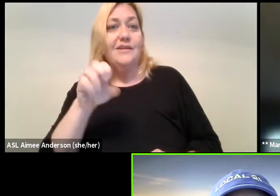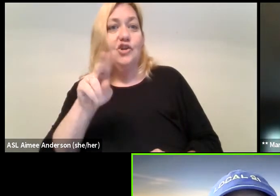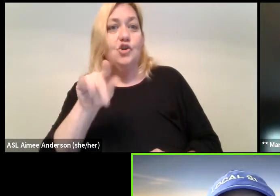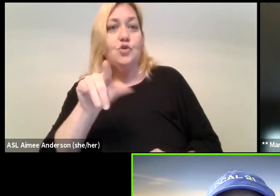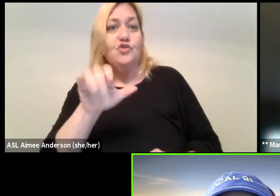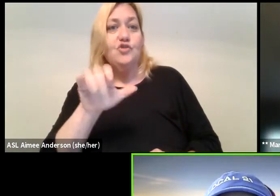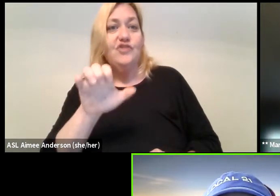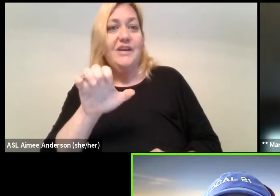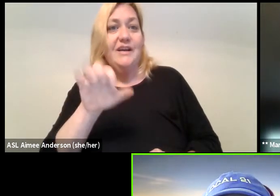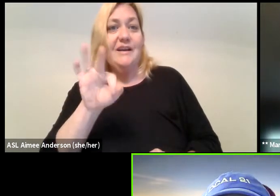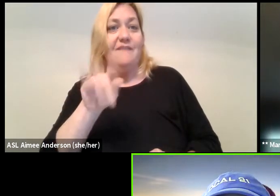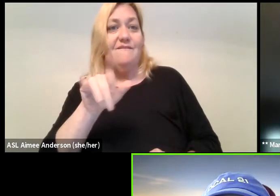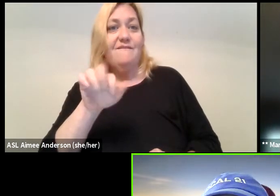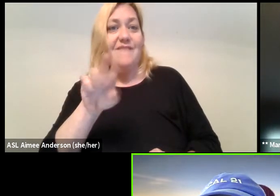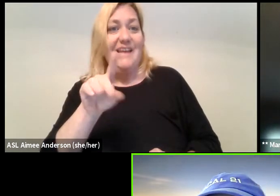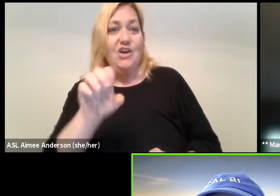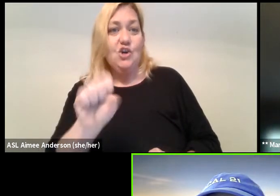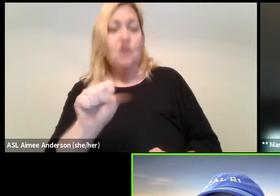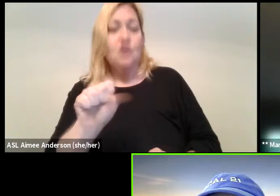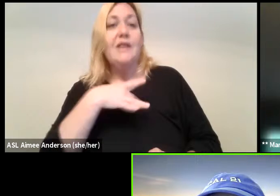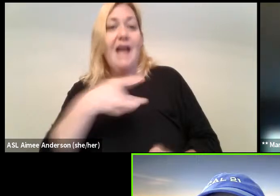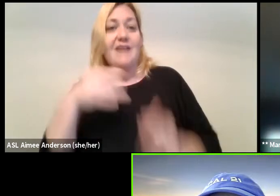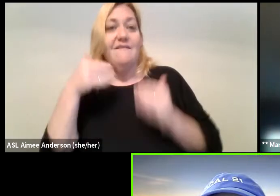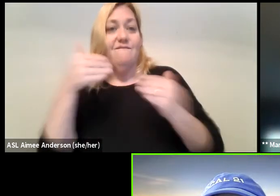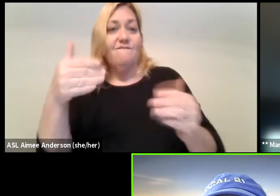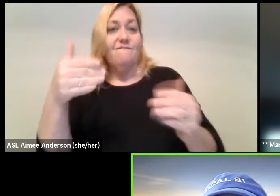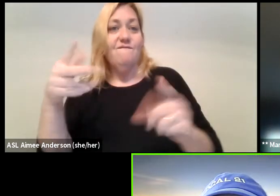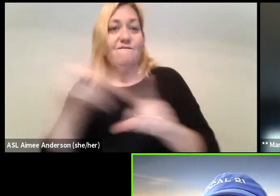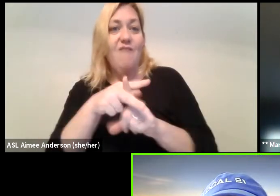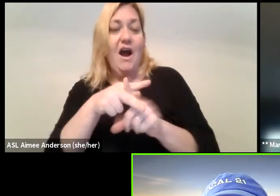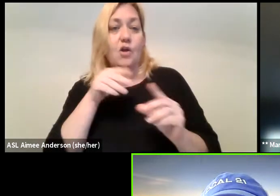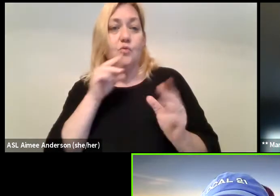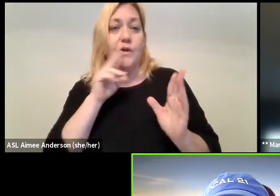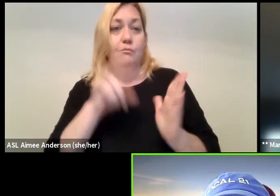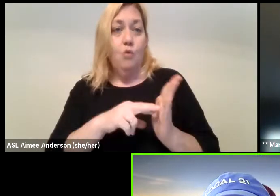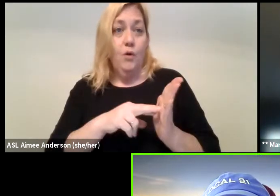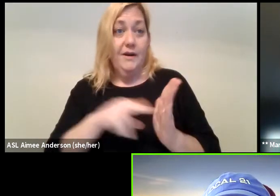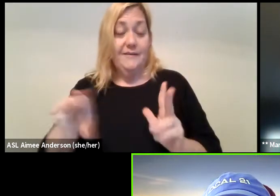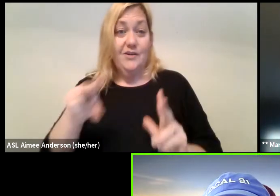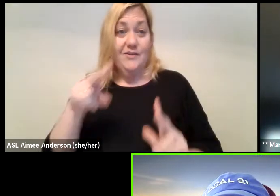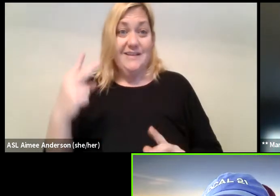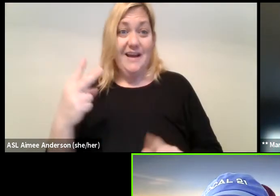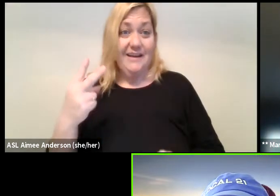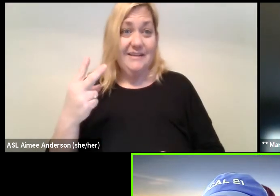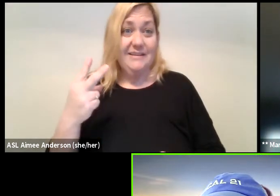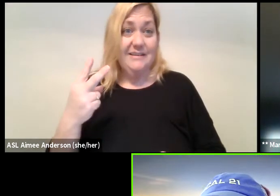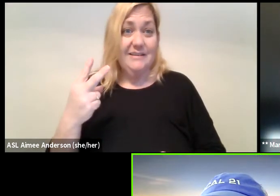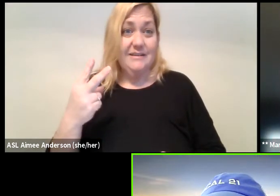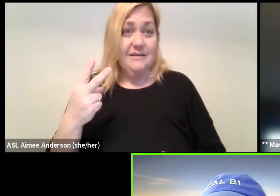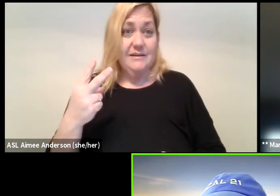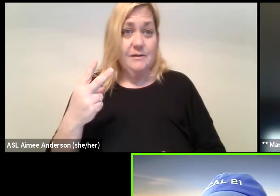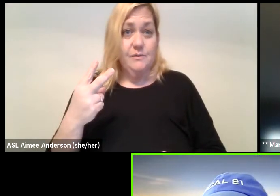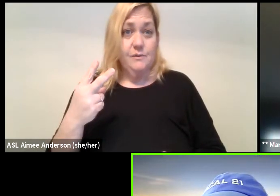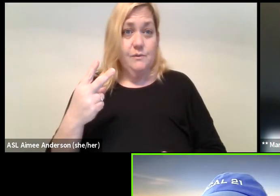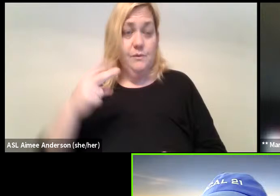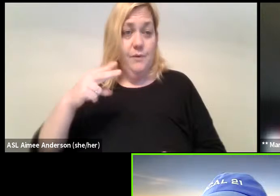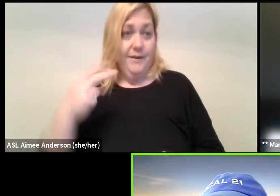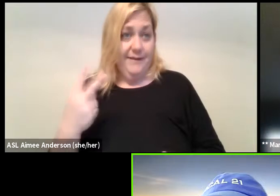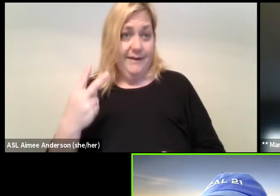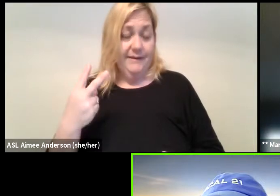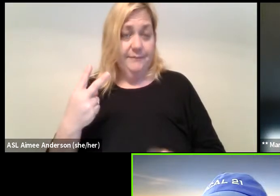Thank you, Member Bittner. We have a motion to receive and file the committee's report. Is there a second? We have a second